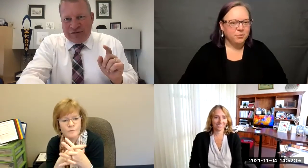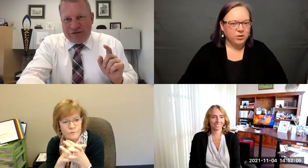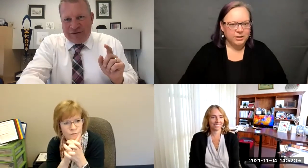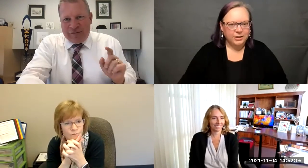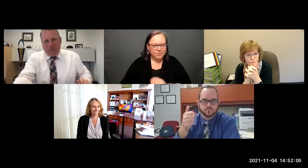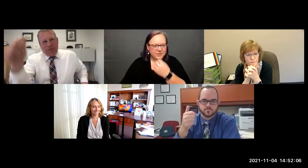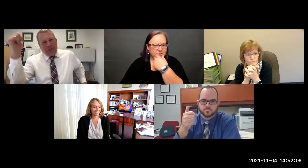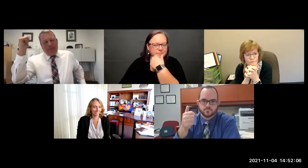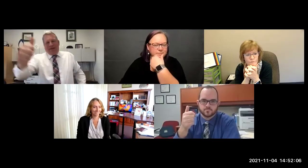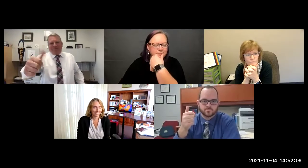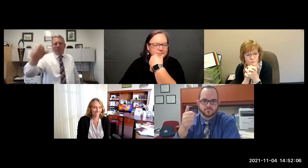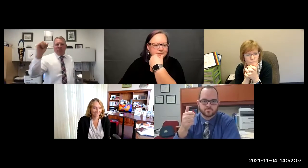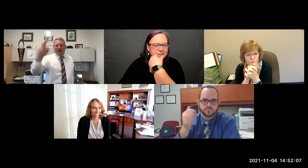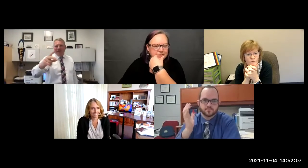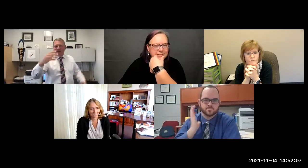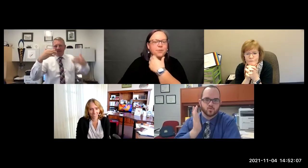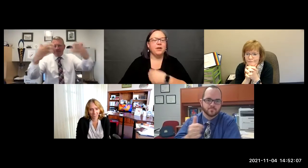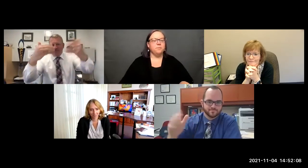on. I missed one. All right. There we go.